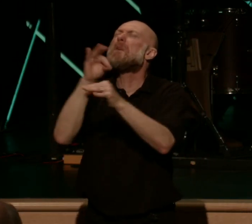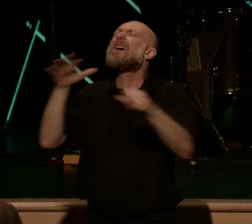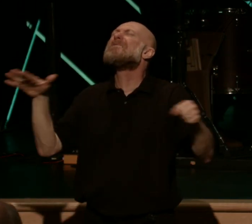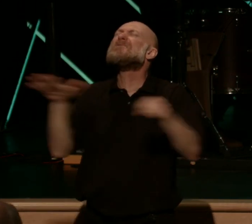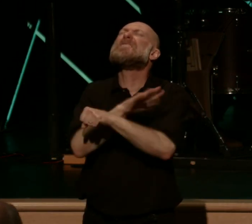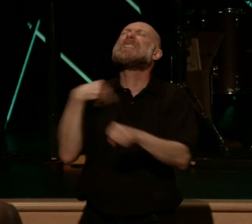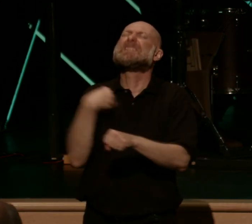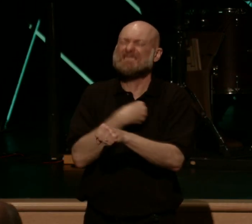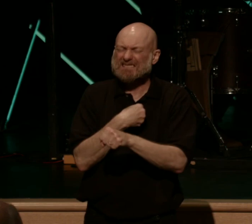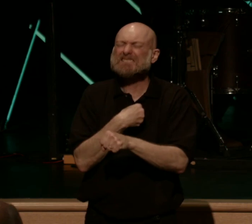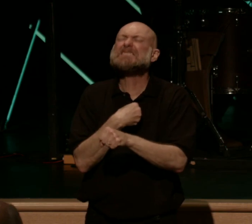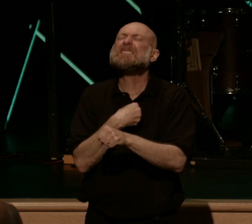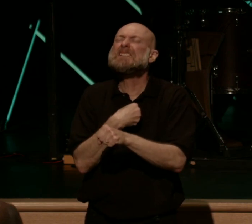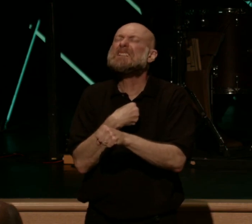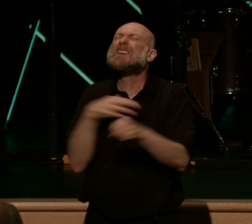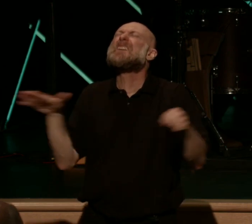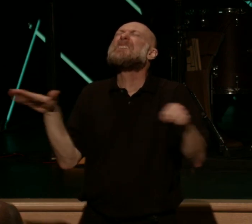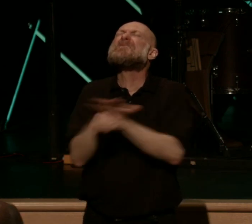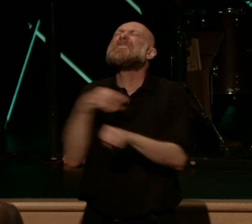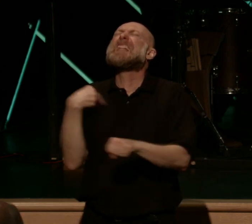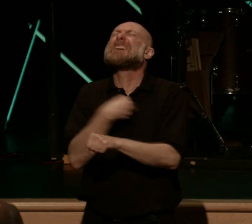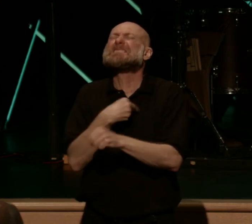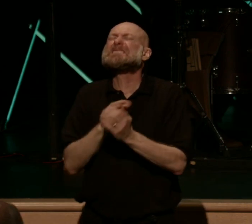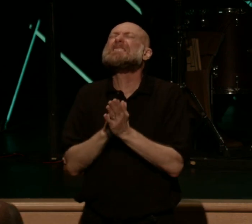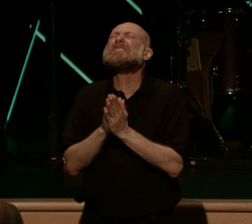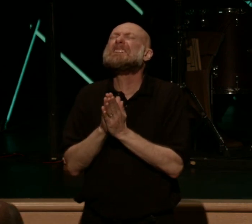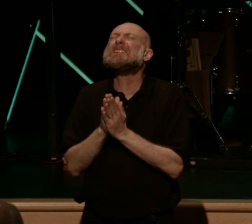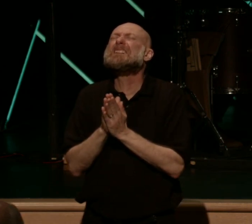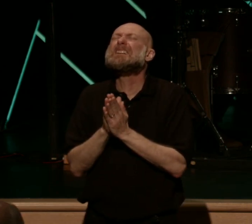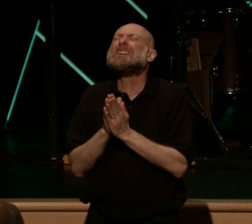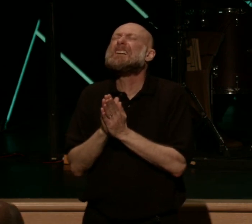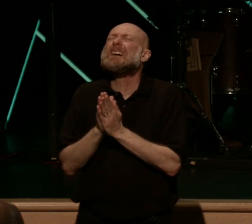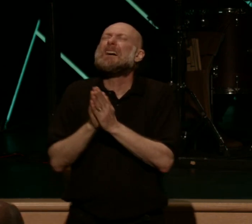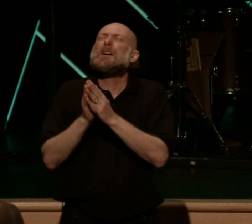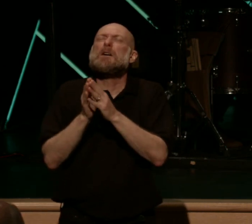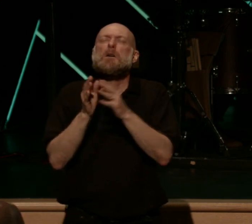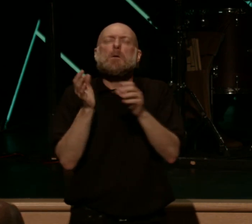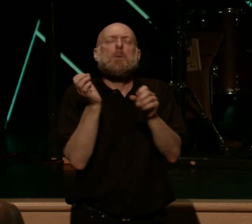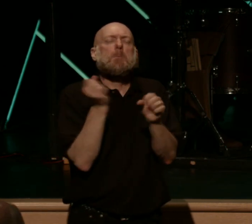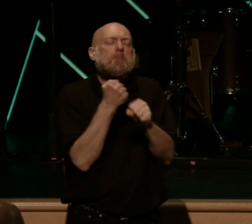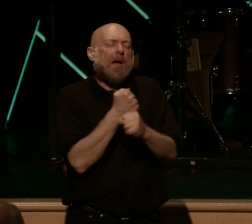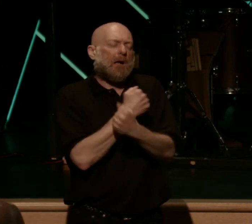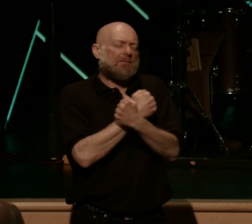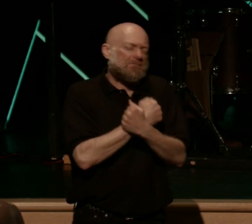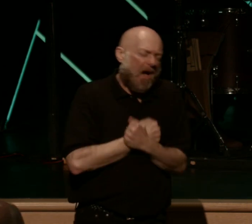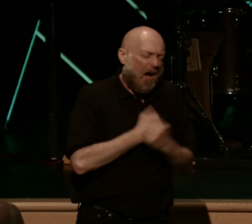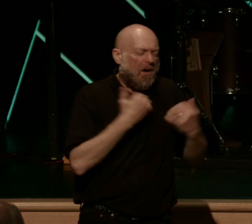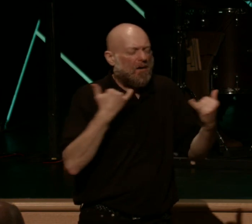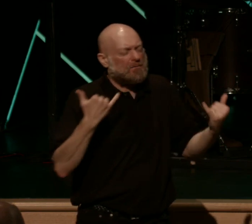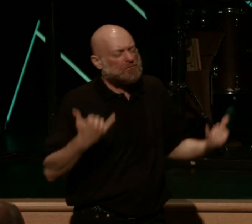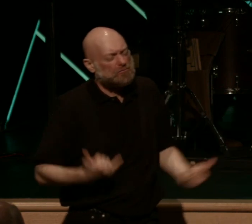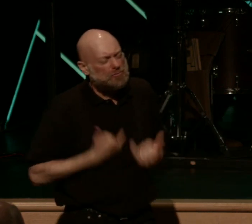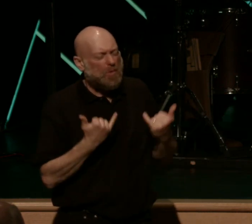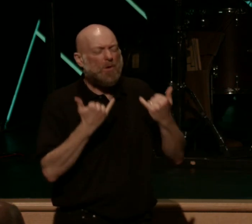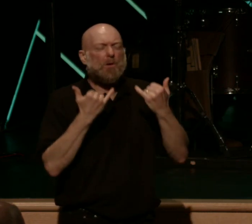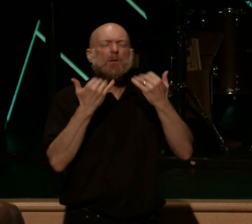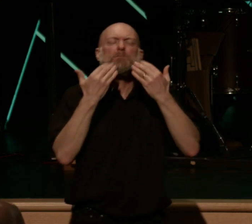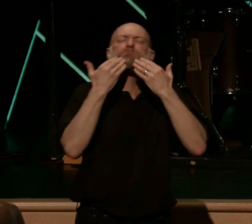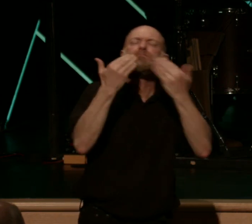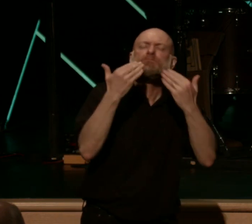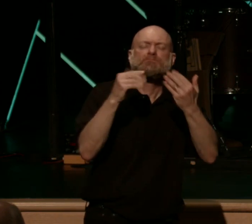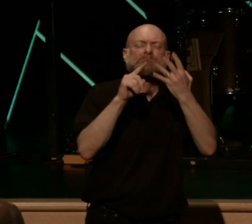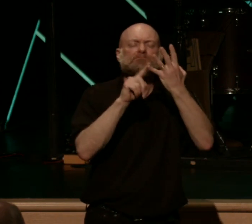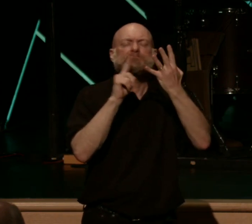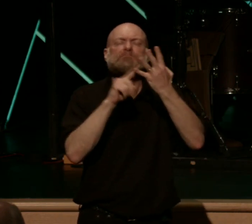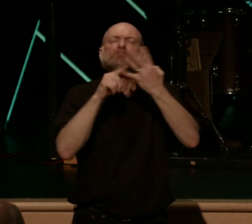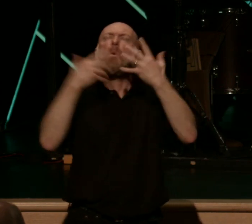us? Would you fill us? And would you bring about love and joy and gratitude and